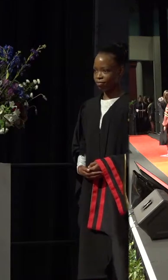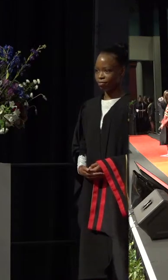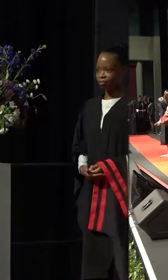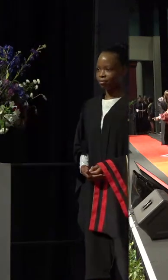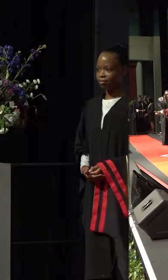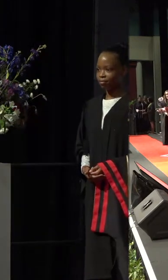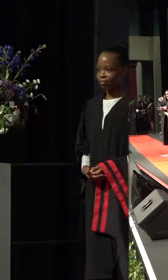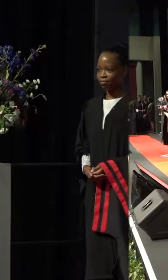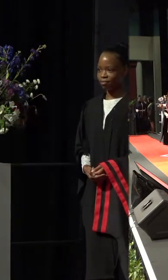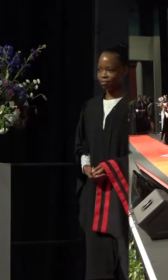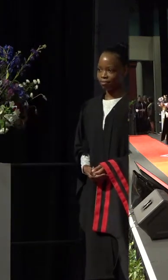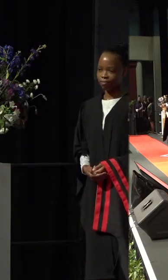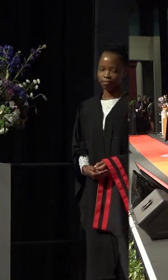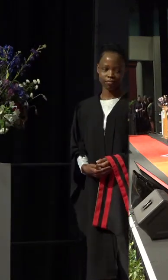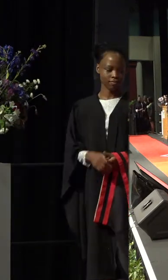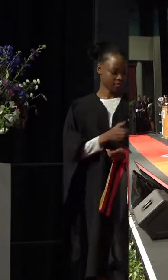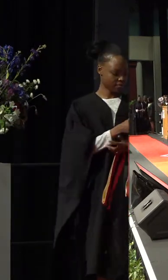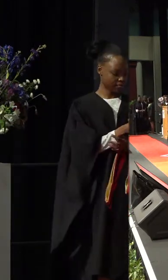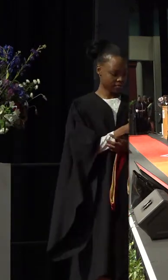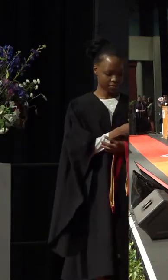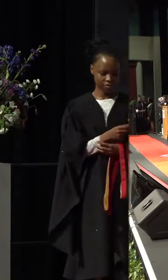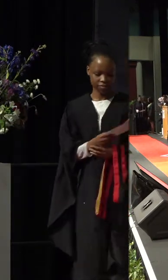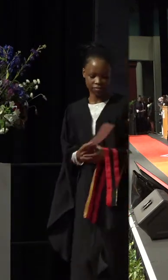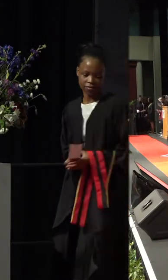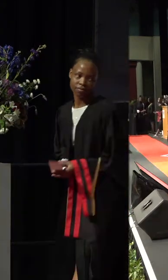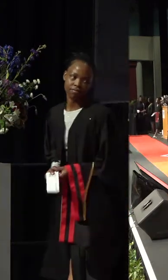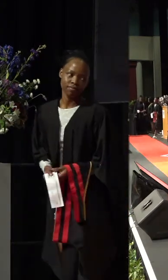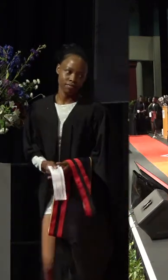Lungile Maluleka.